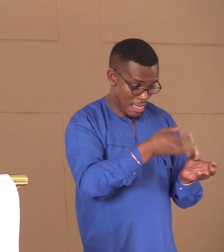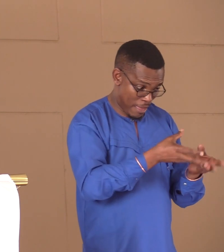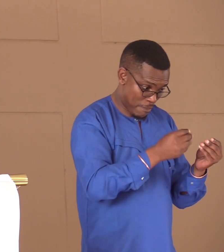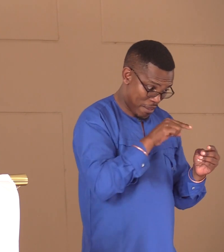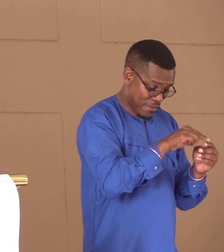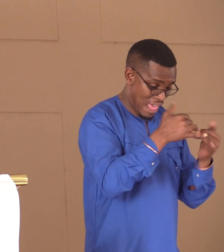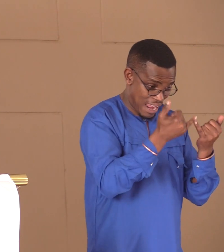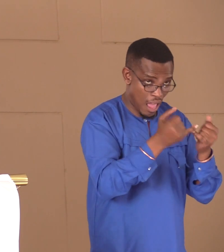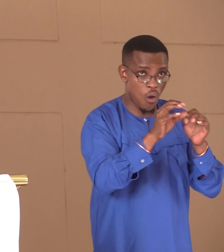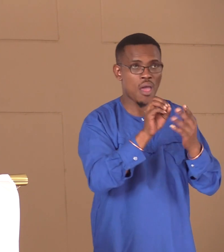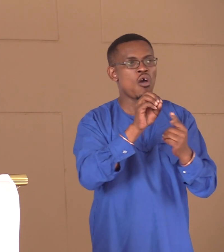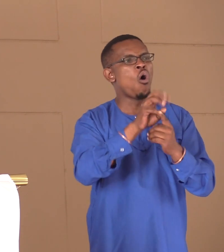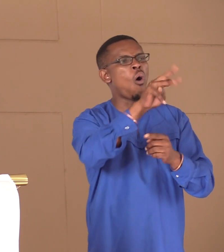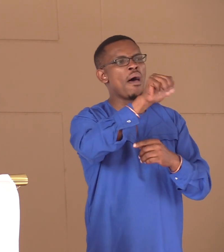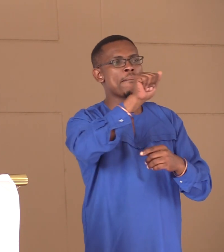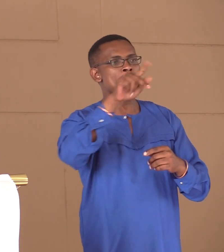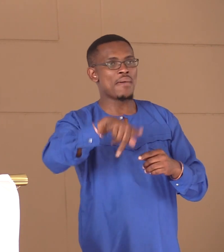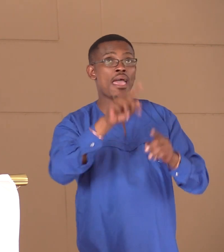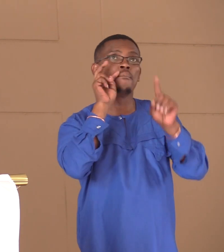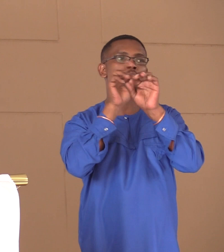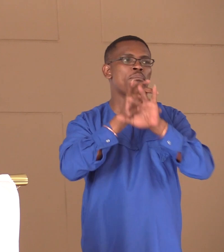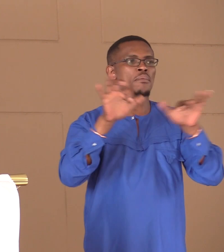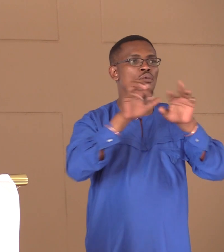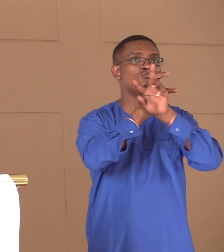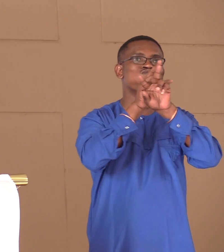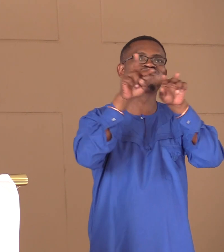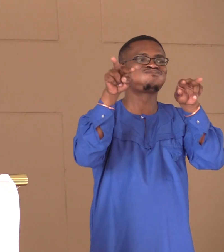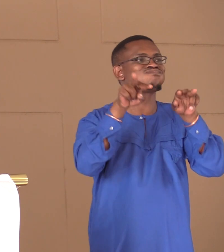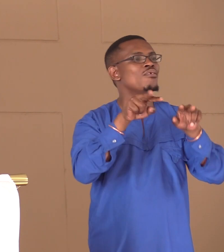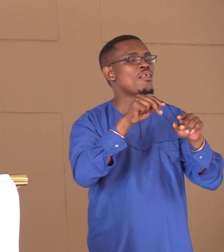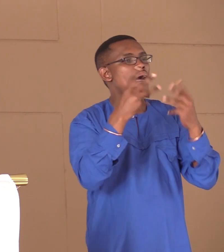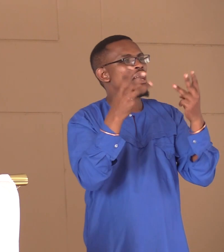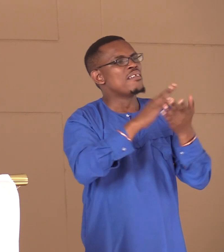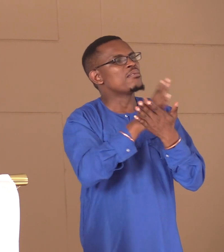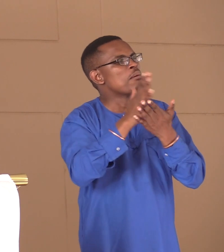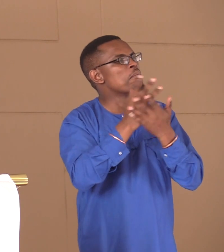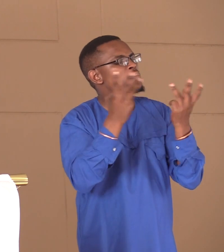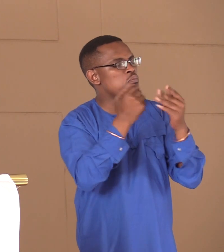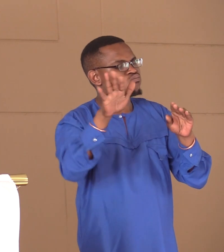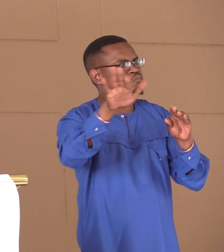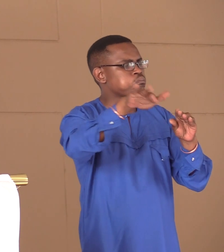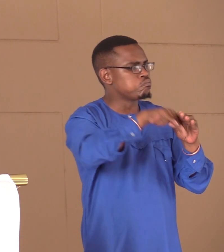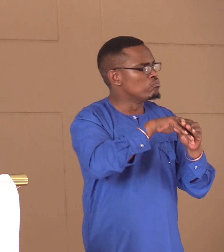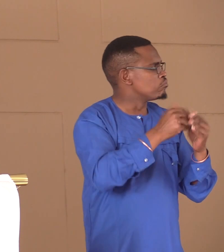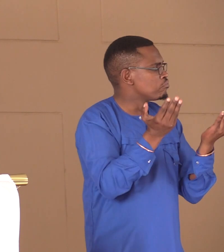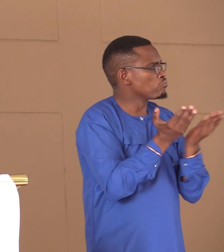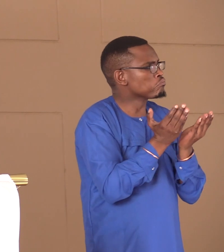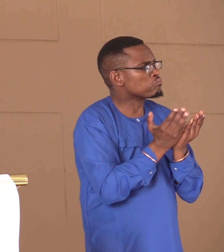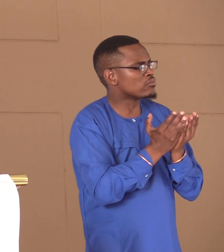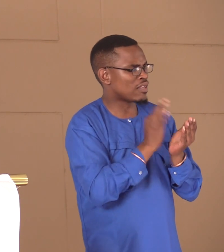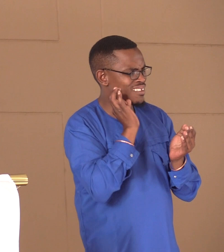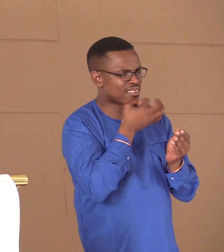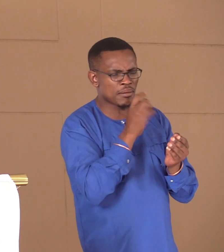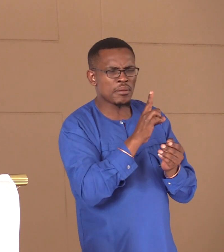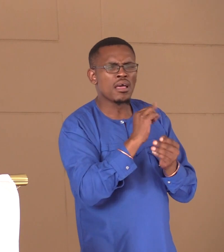beileng mo teng. Nna ke re ke a mo leboga. Ba bangwe ga ba tsena ba kopane le rona ba re re